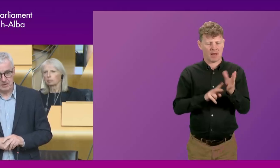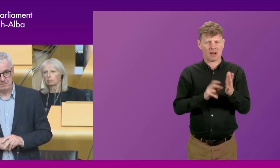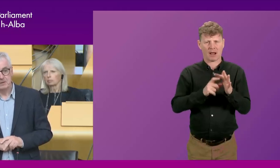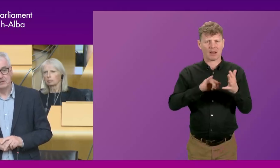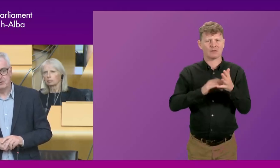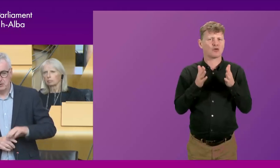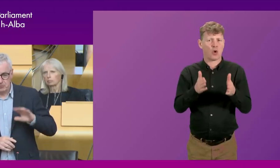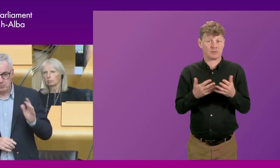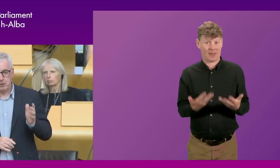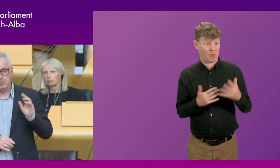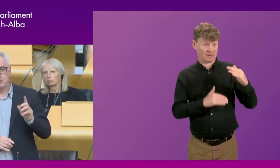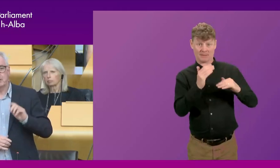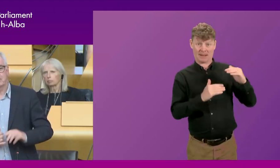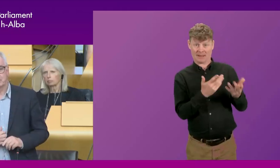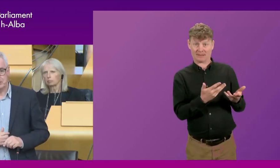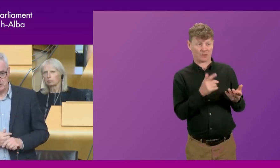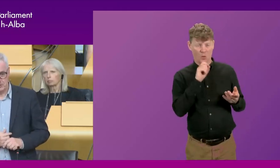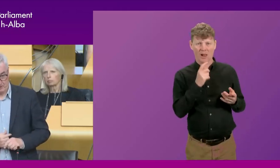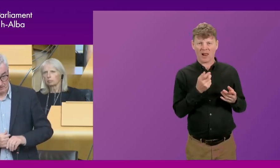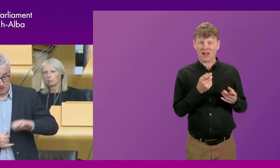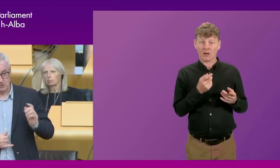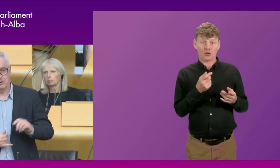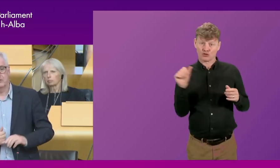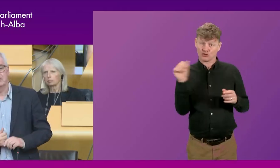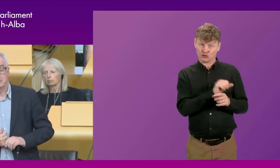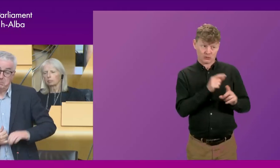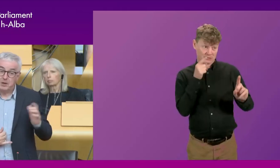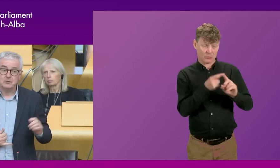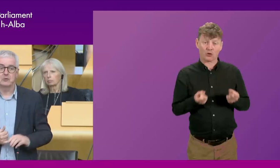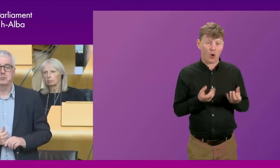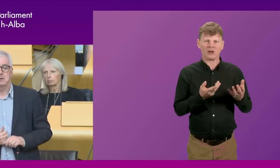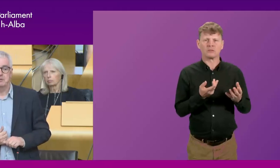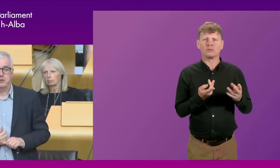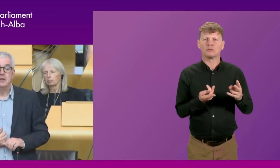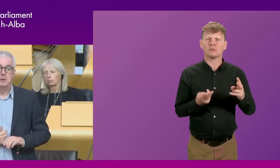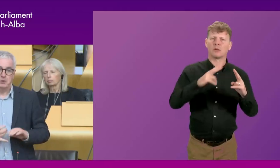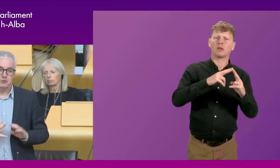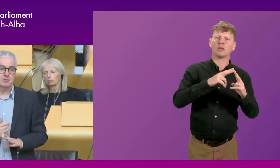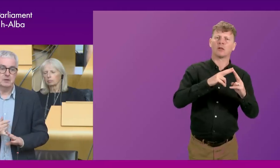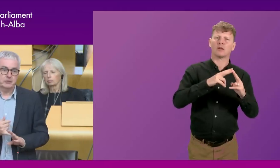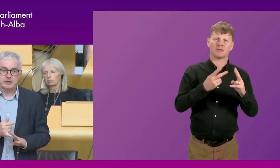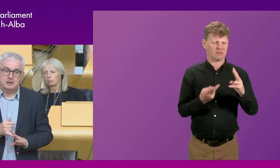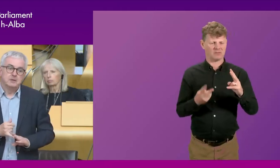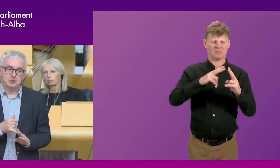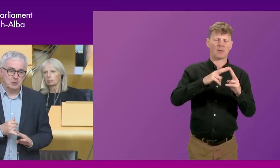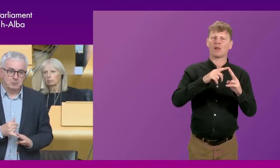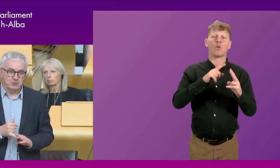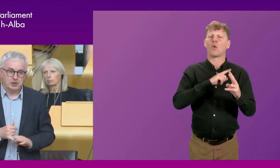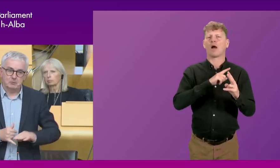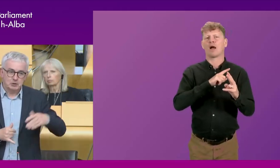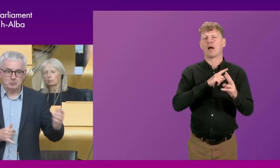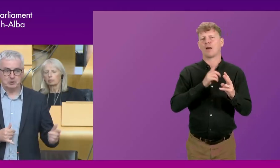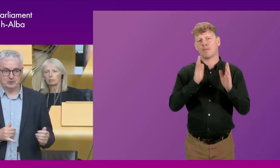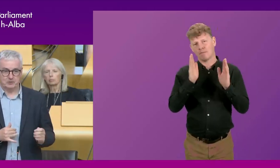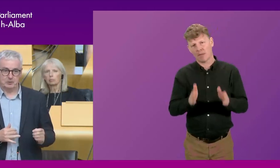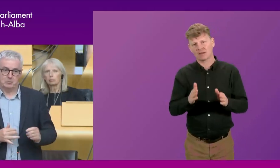present time. It's going to cost probably twice as much as it should cost or might have cost previously, because of things like the requirements